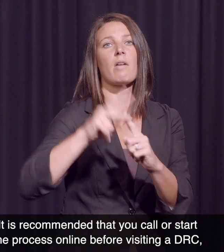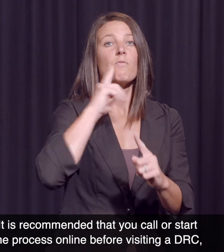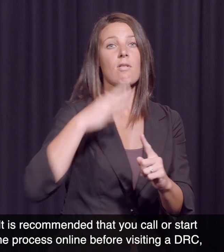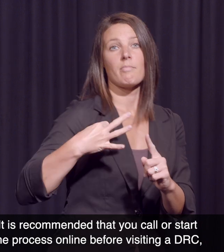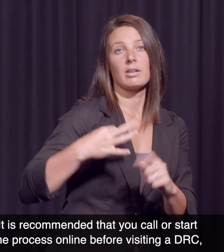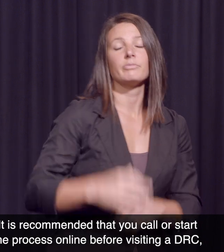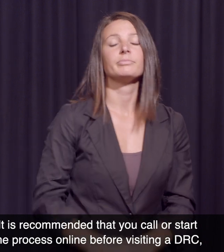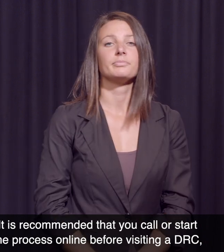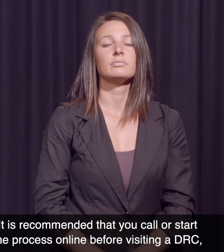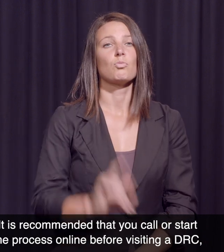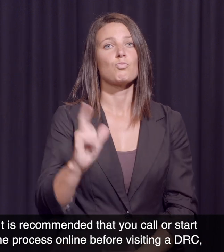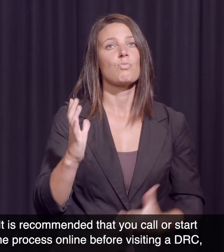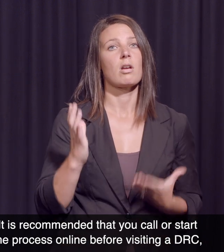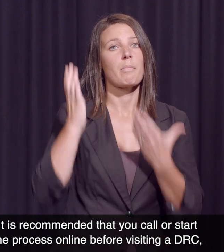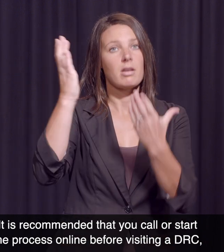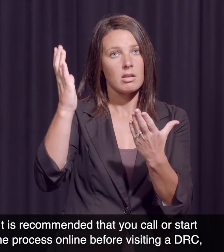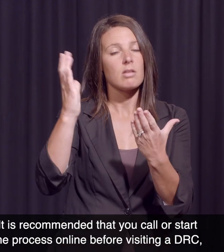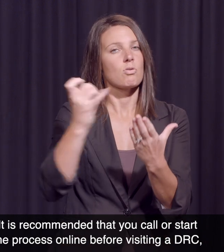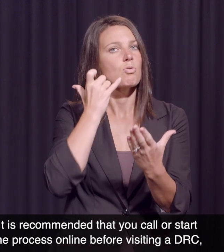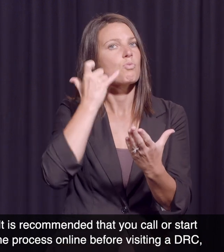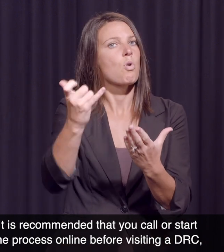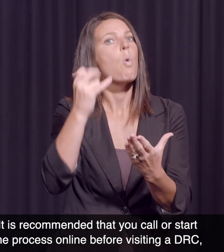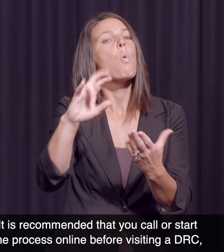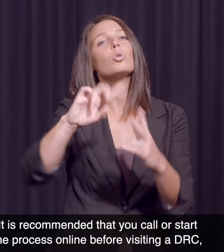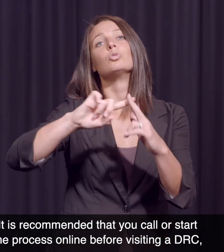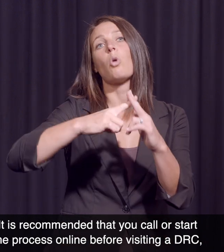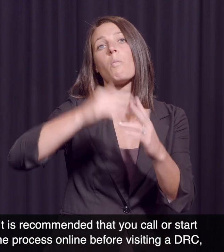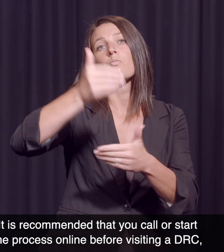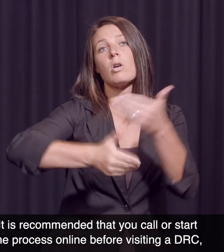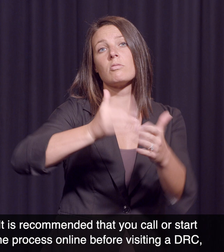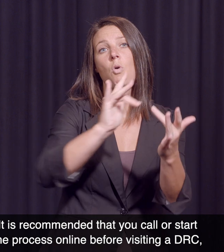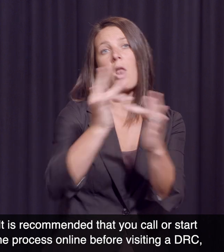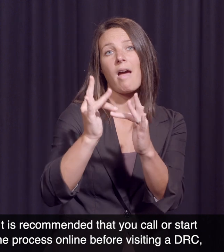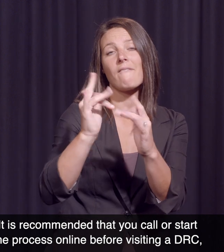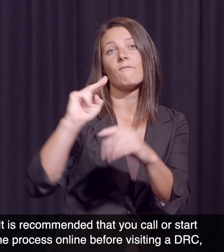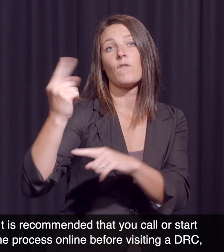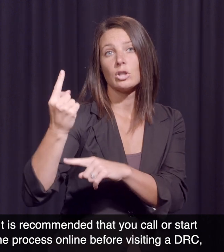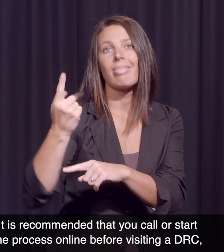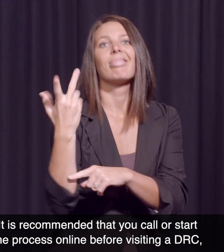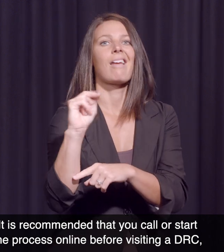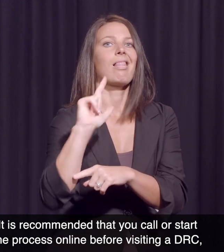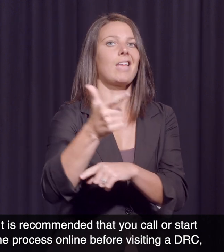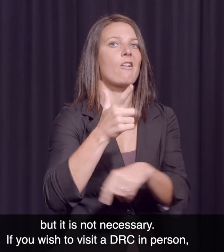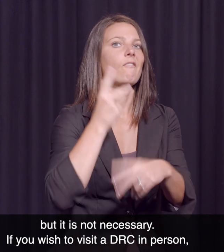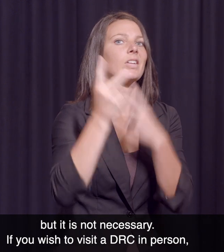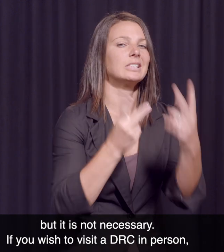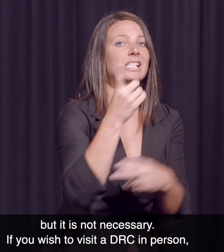It is recommended that you call or start the process online before visiting a DRC, but it is